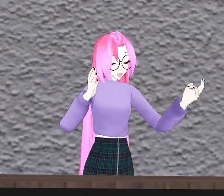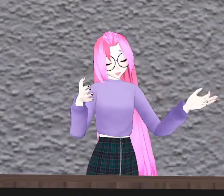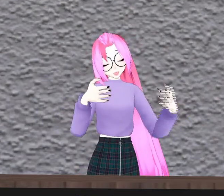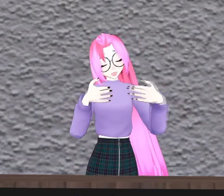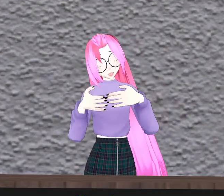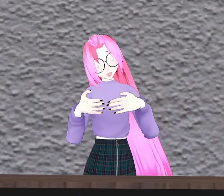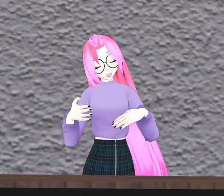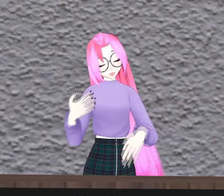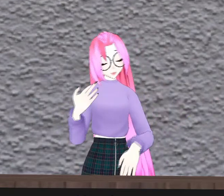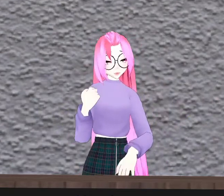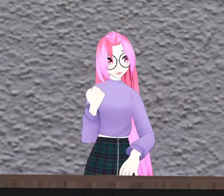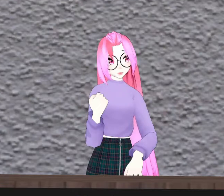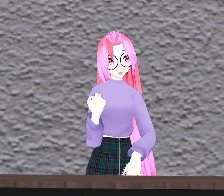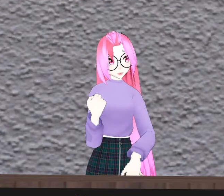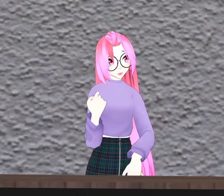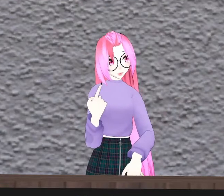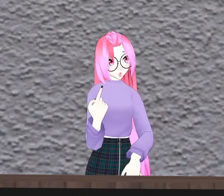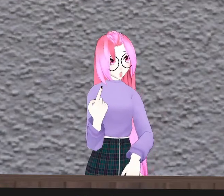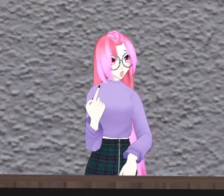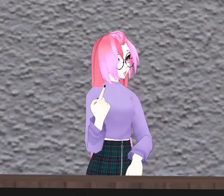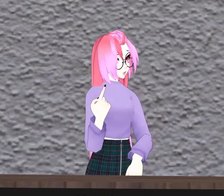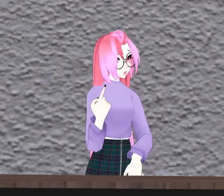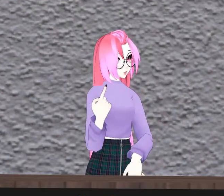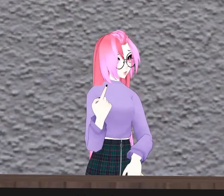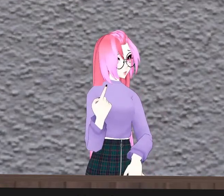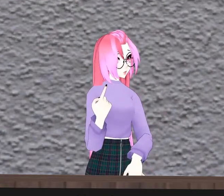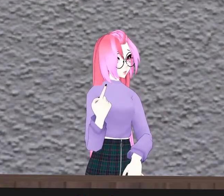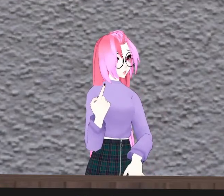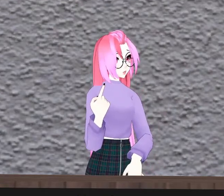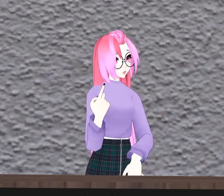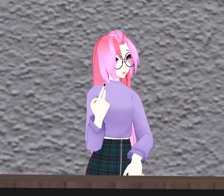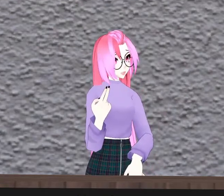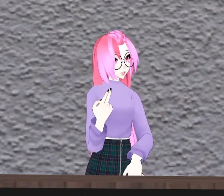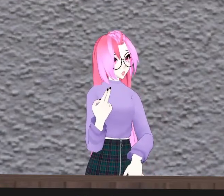Okay, let's start it again. 1, 2,